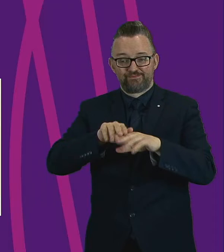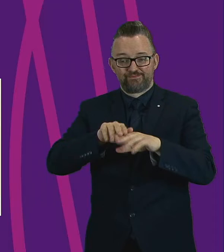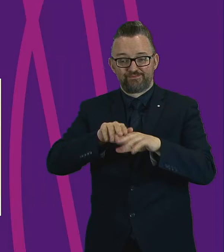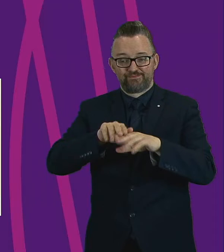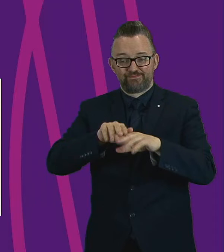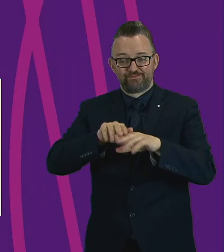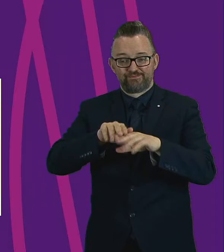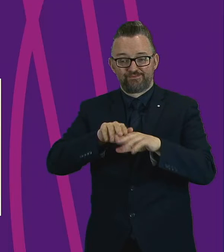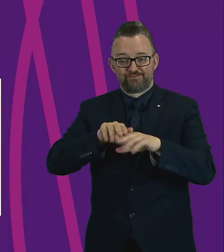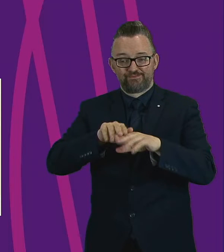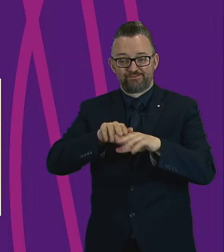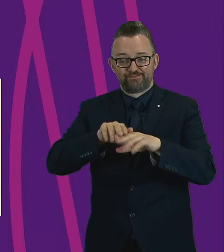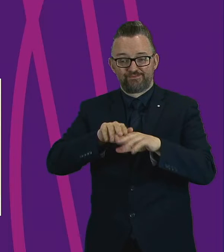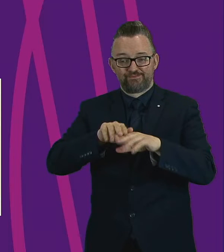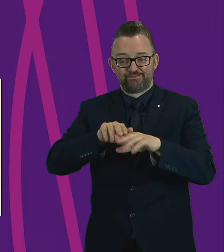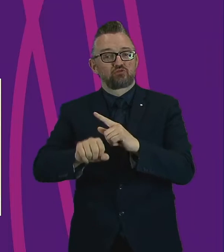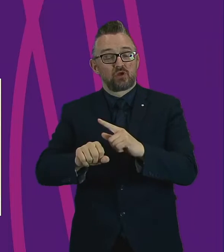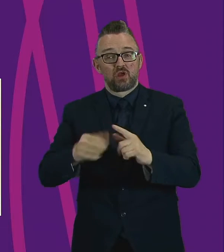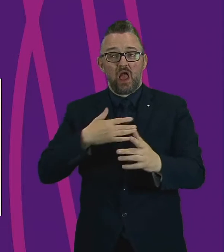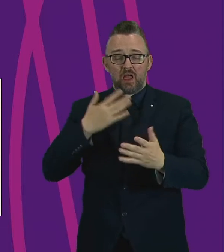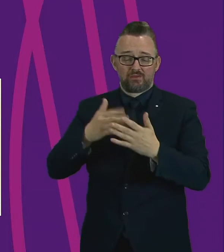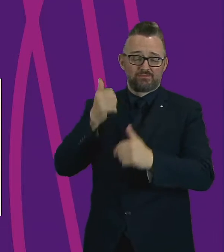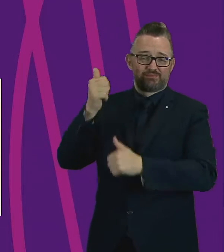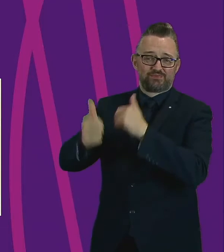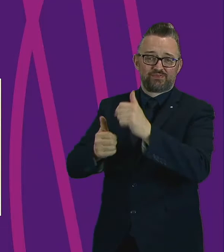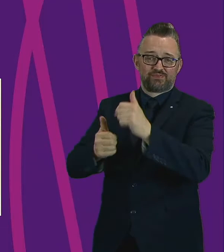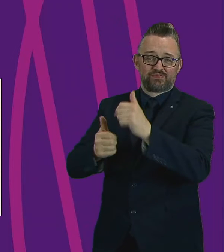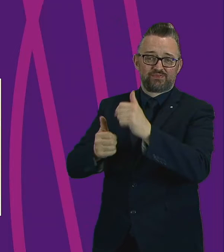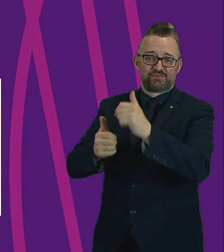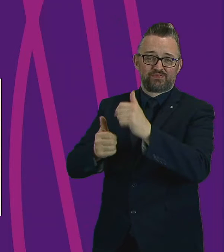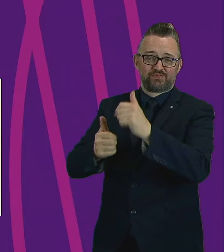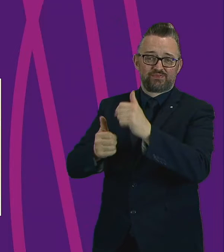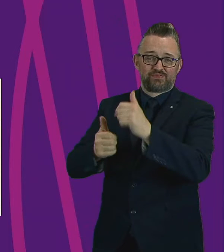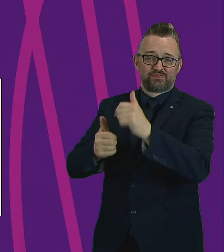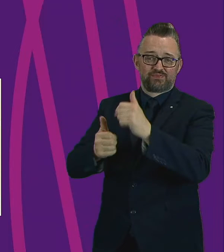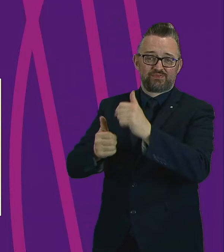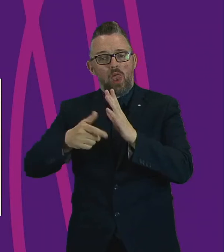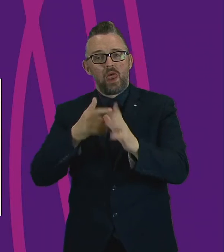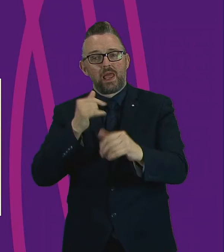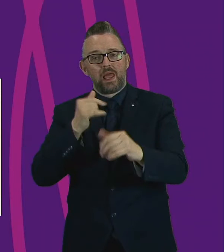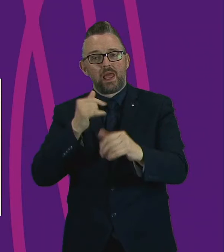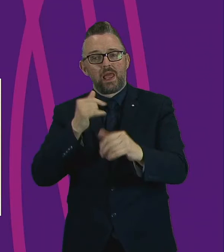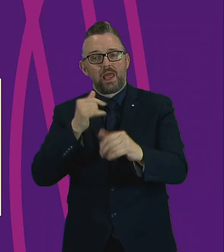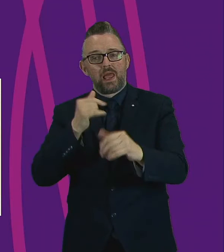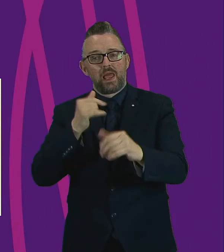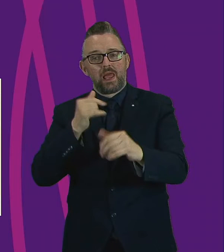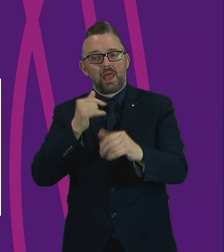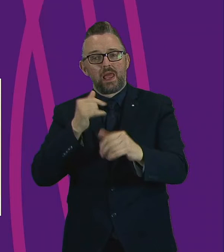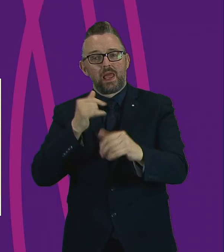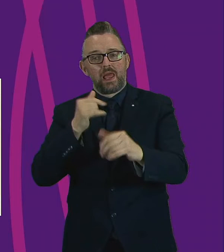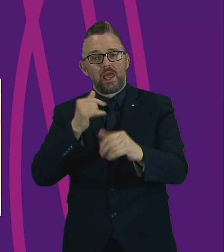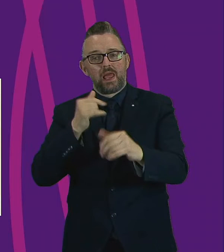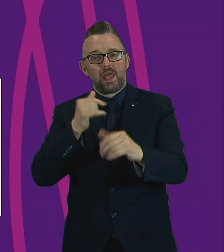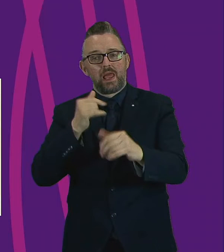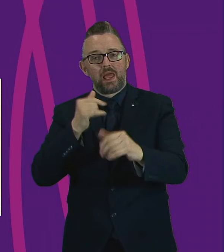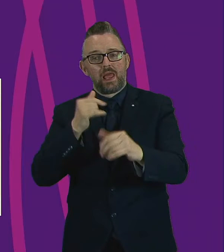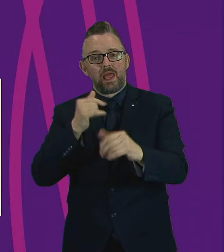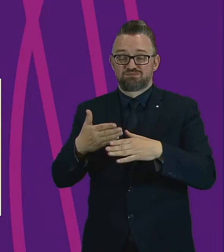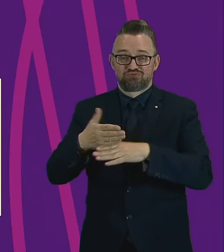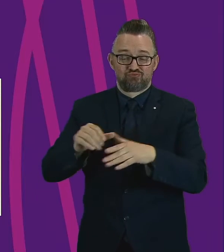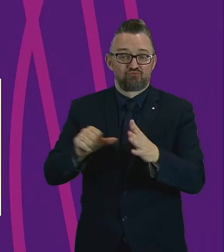So I would like to applaud all our oil and gas workers throughout the whole supply chain for their hard work and resilience to tough times, and always